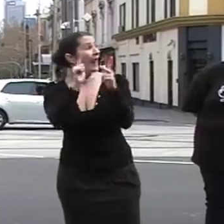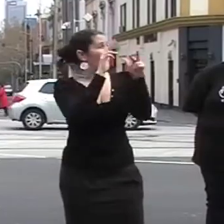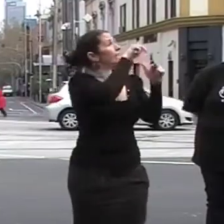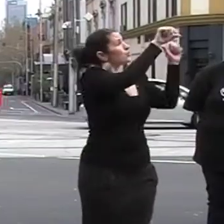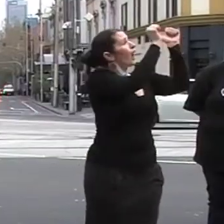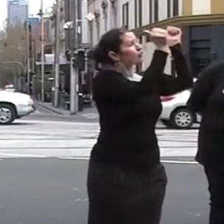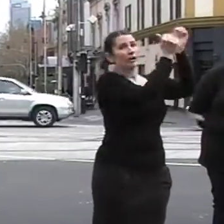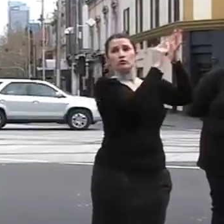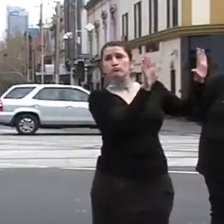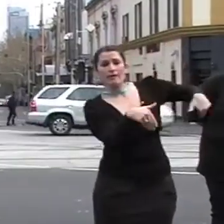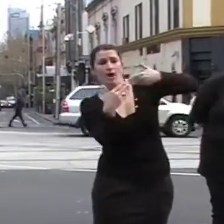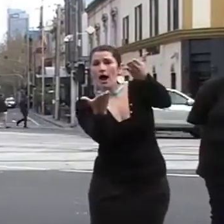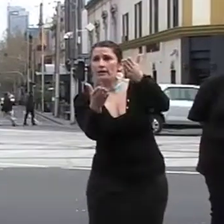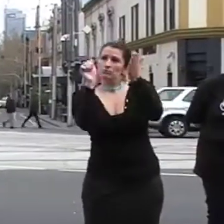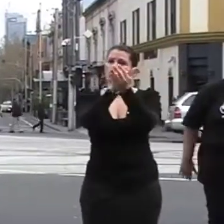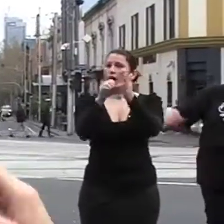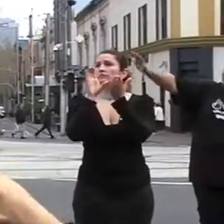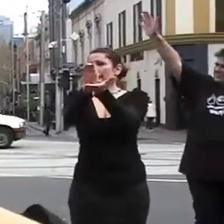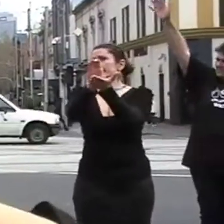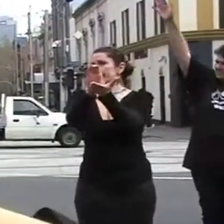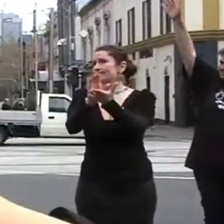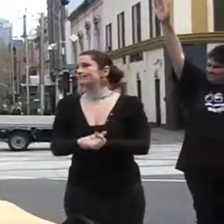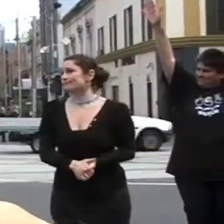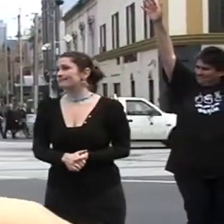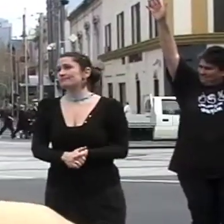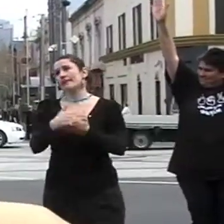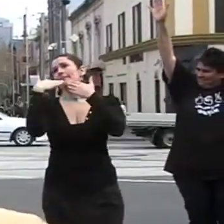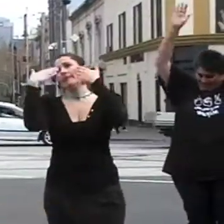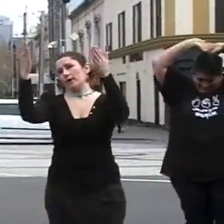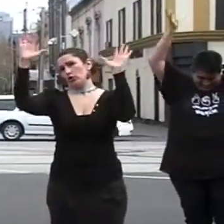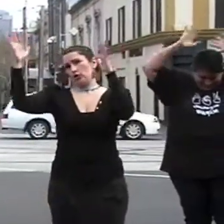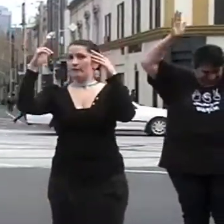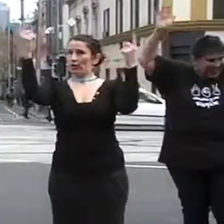educational environment. Thank you everyone for turning up today.